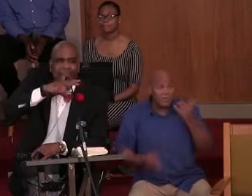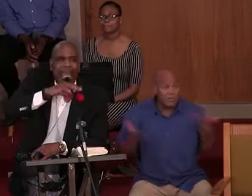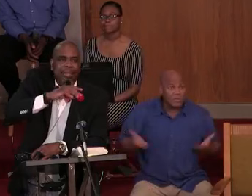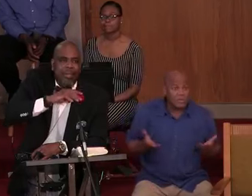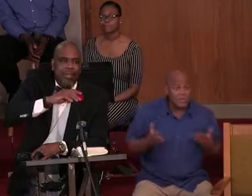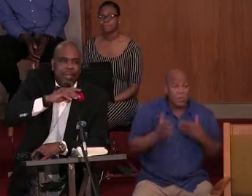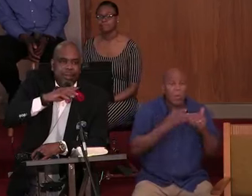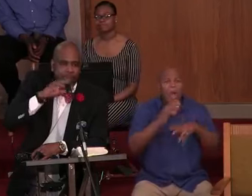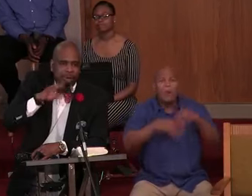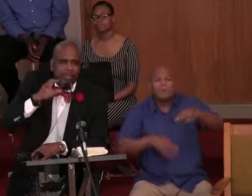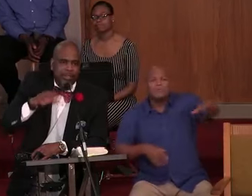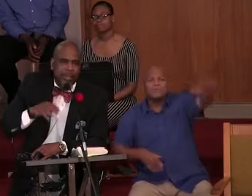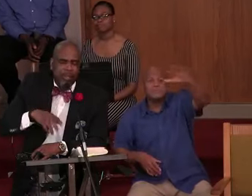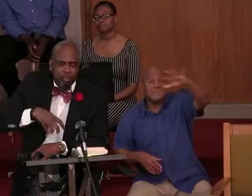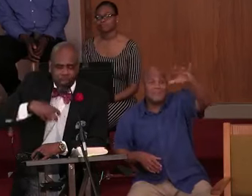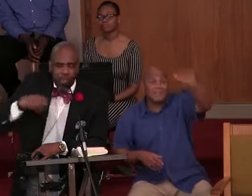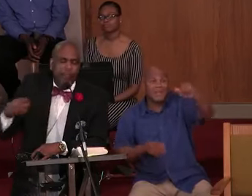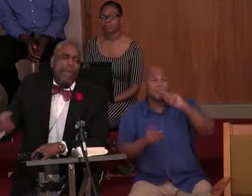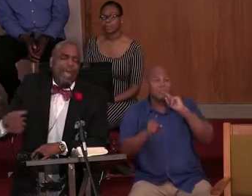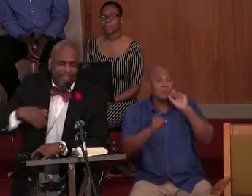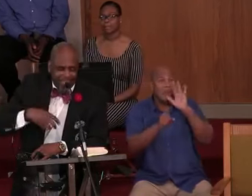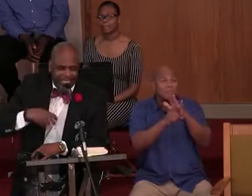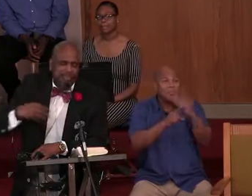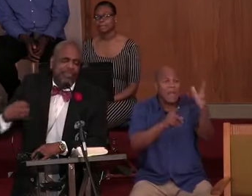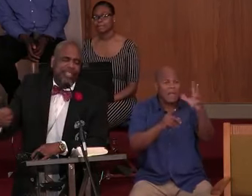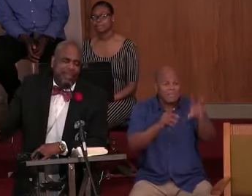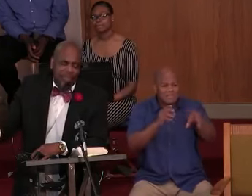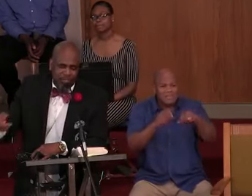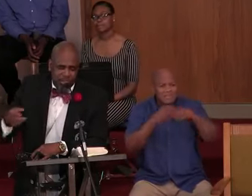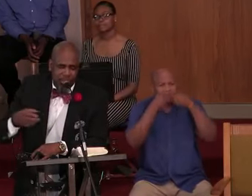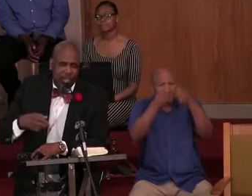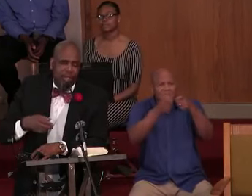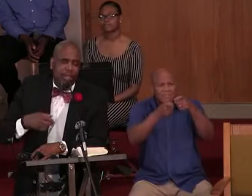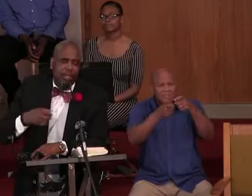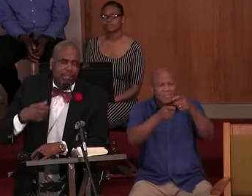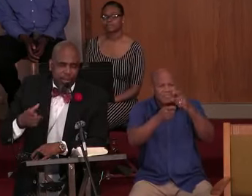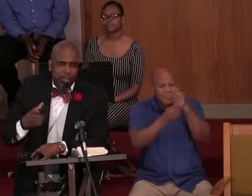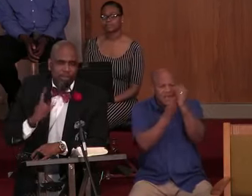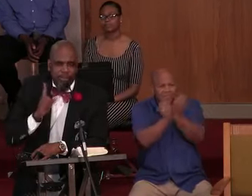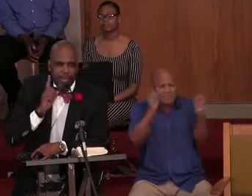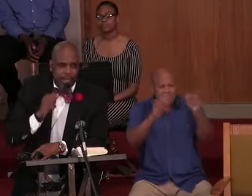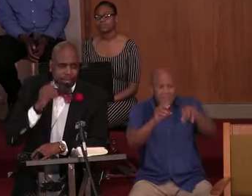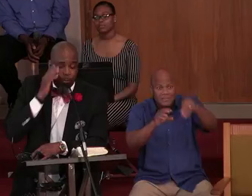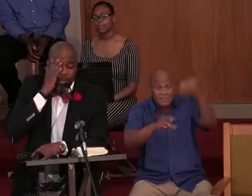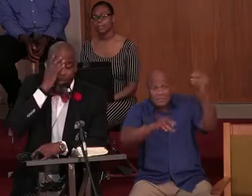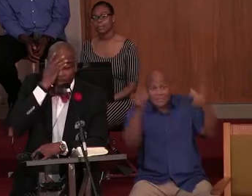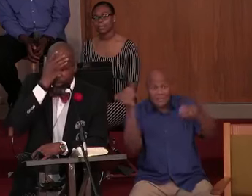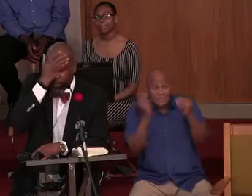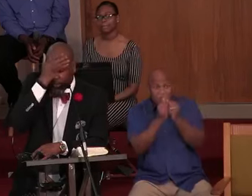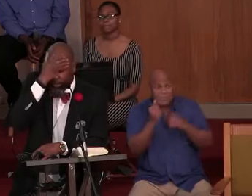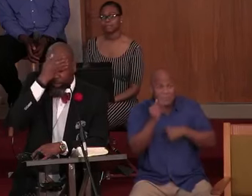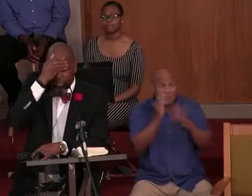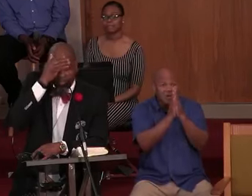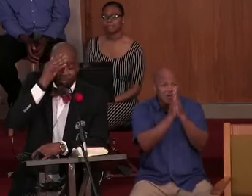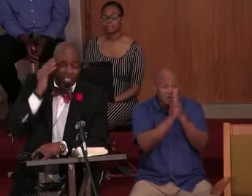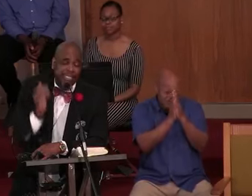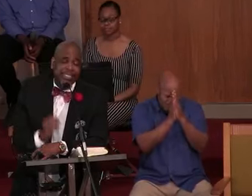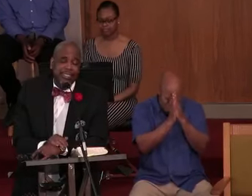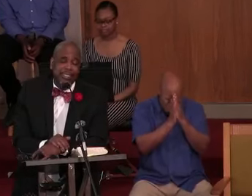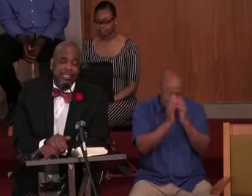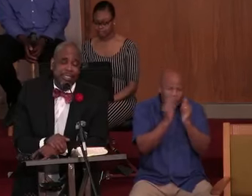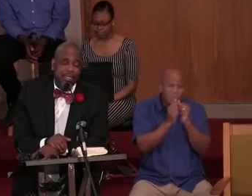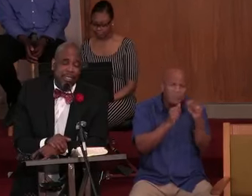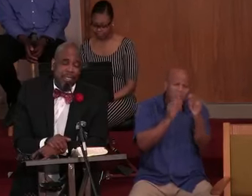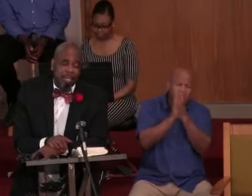want that promise of God, you want to unpack that gift of salvation, pray with me and I'll pray with you. Dear Lord